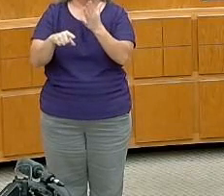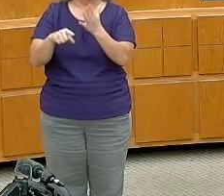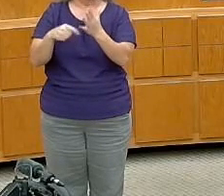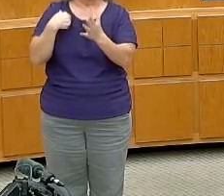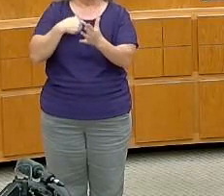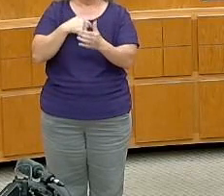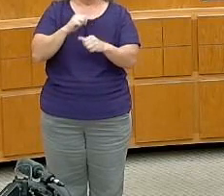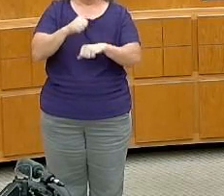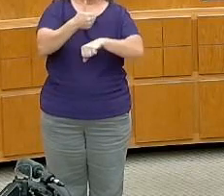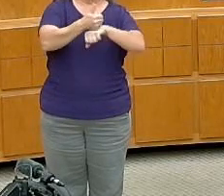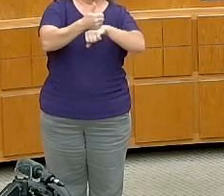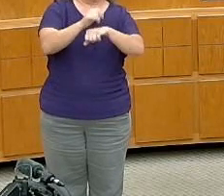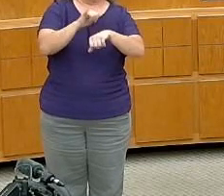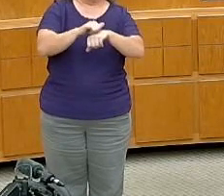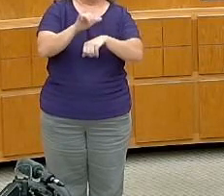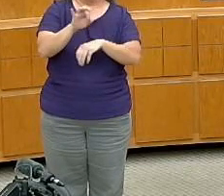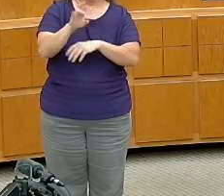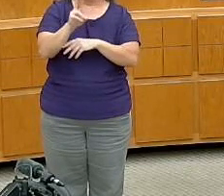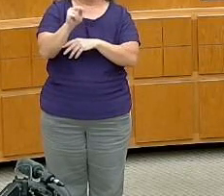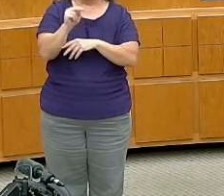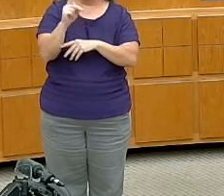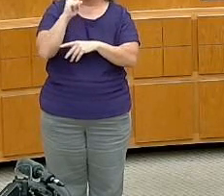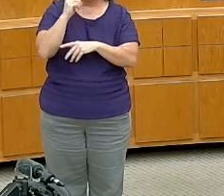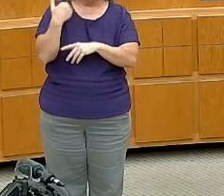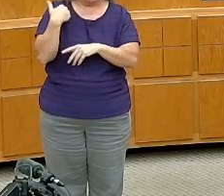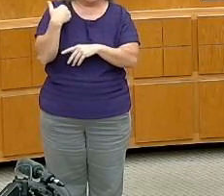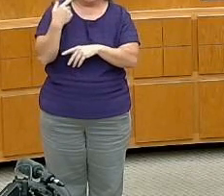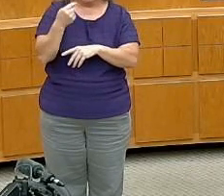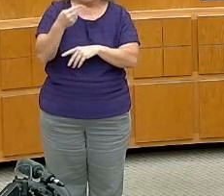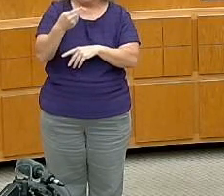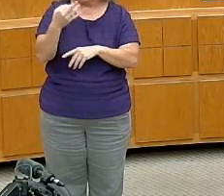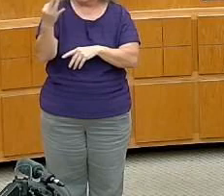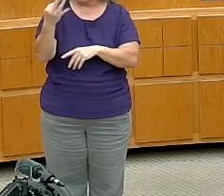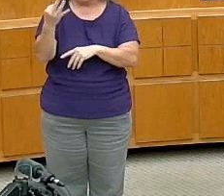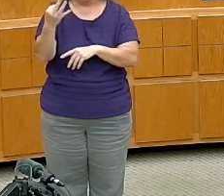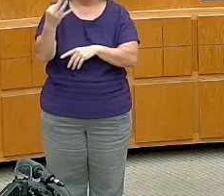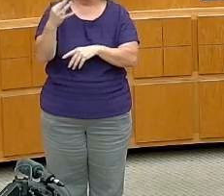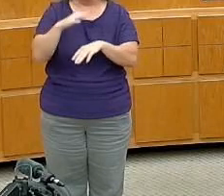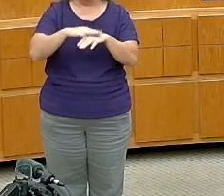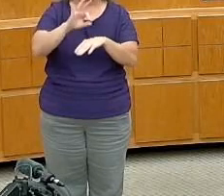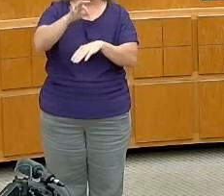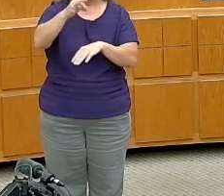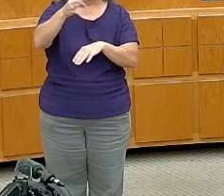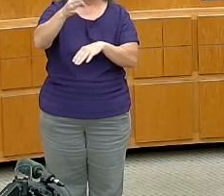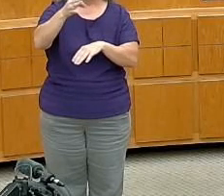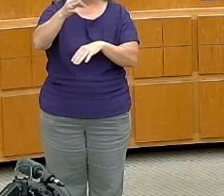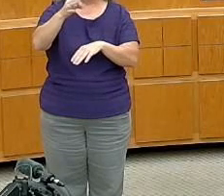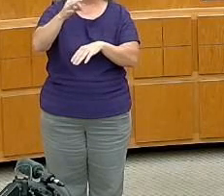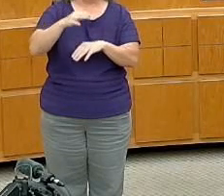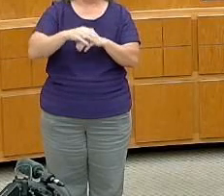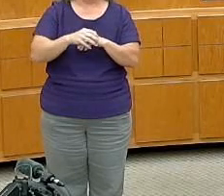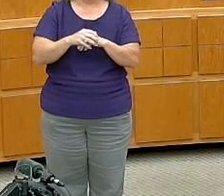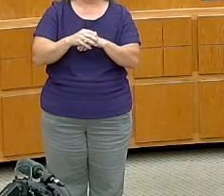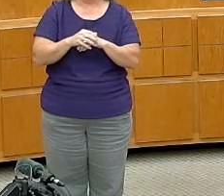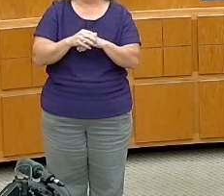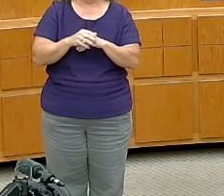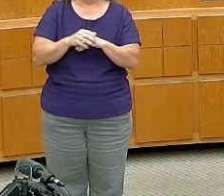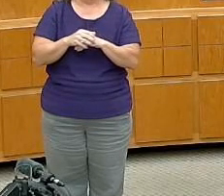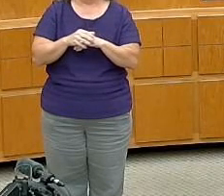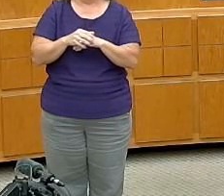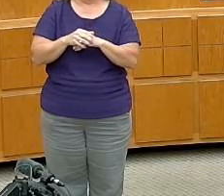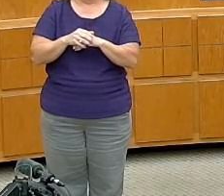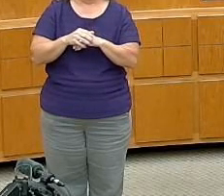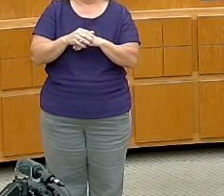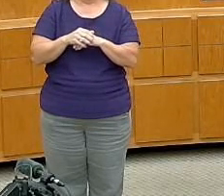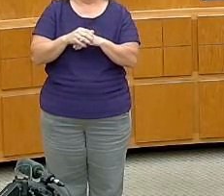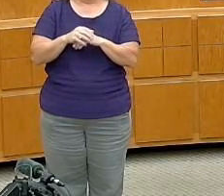fund last, I think it was Thursday or Friday on the 9th. I can't remember which day that was, but it was about 5 days ago. And